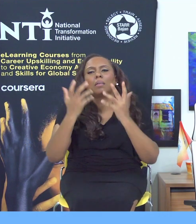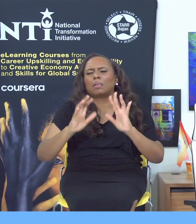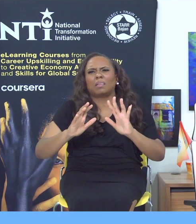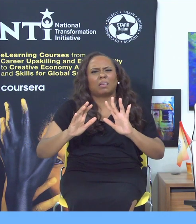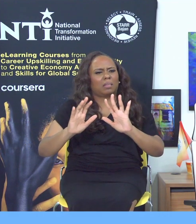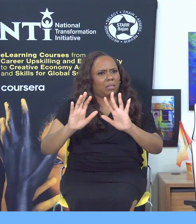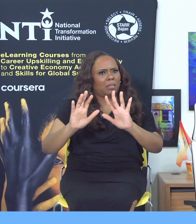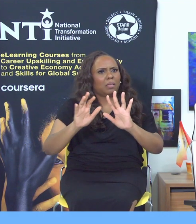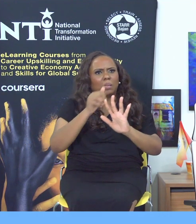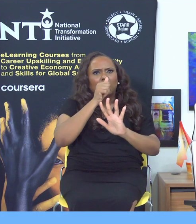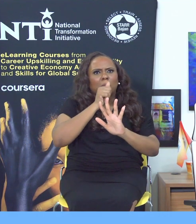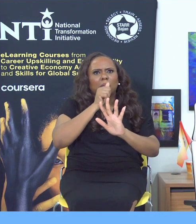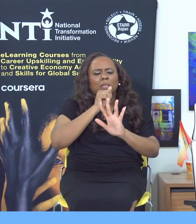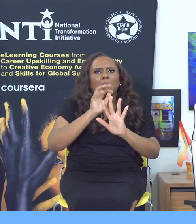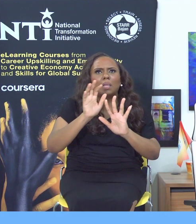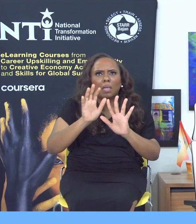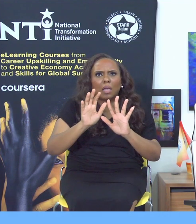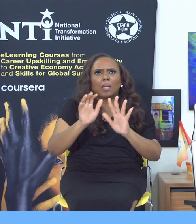just